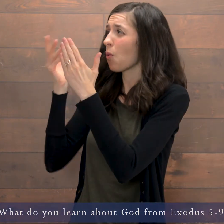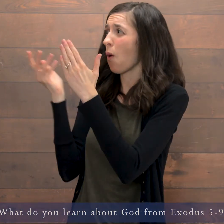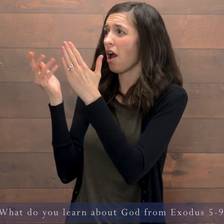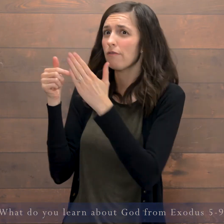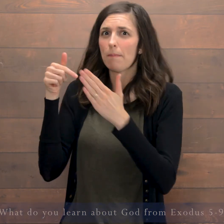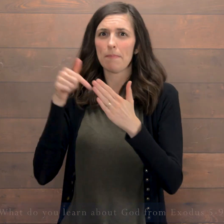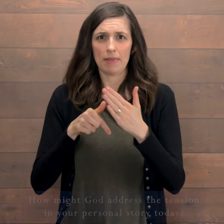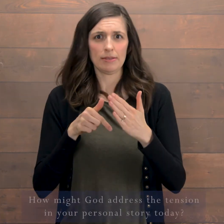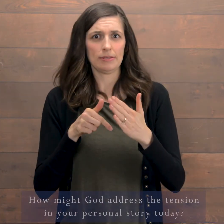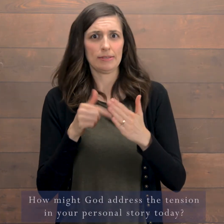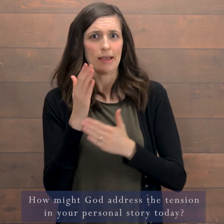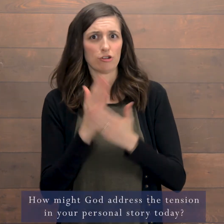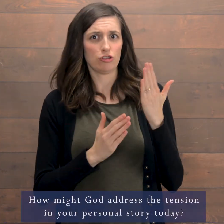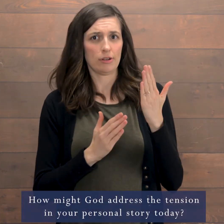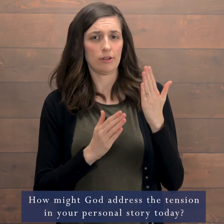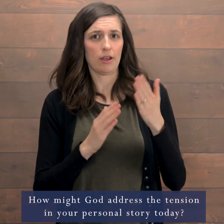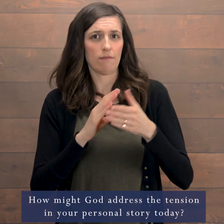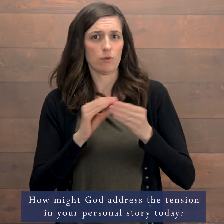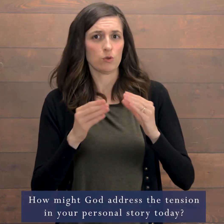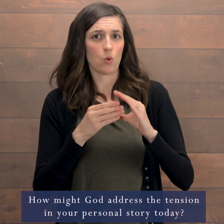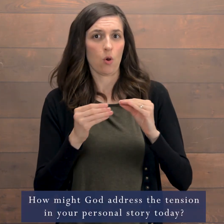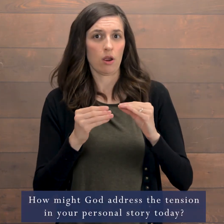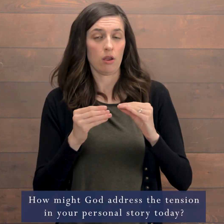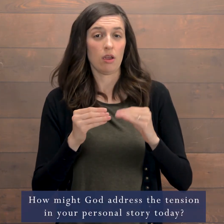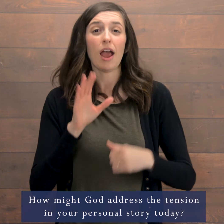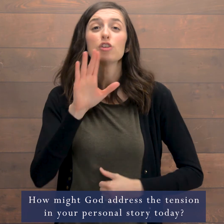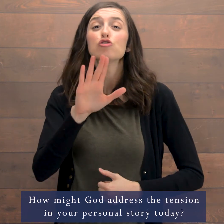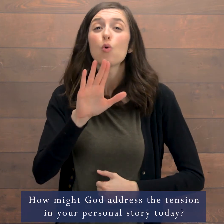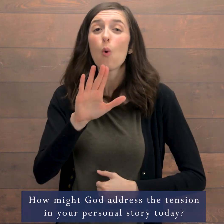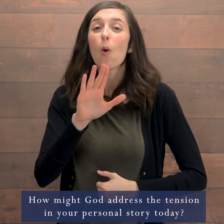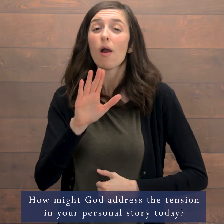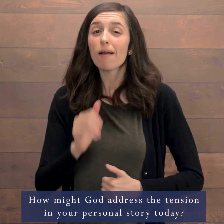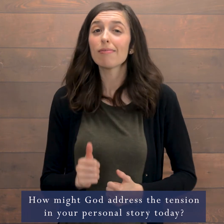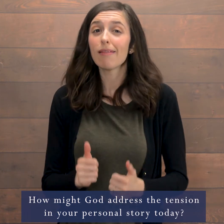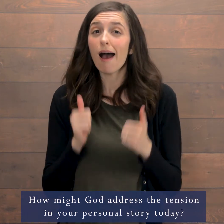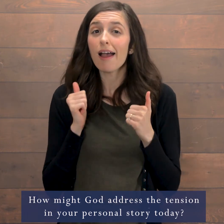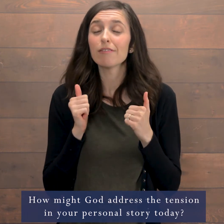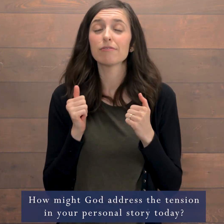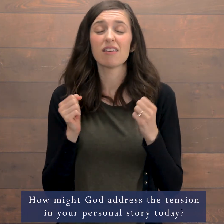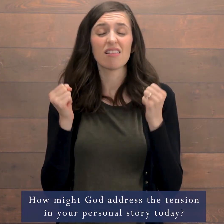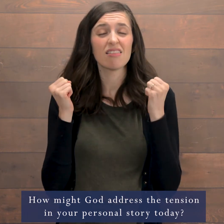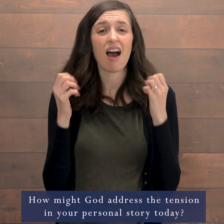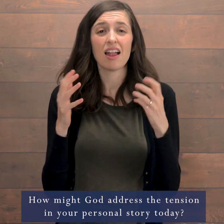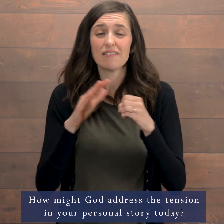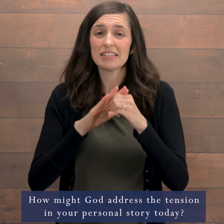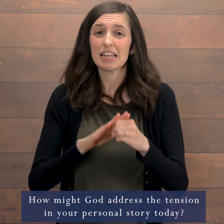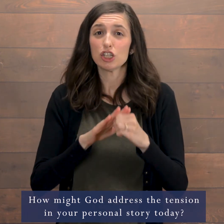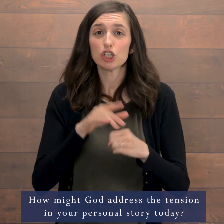How might God address the tension in your personal story today?